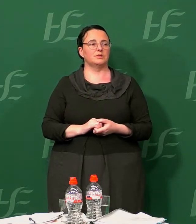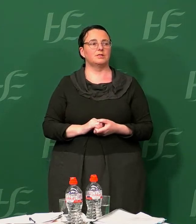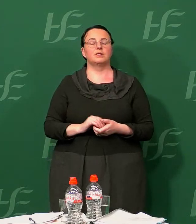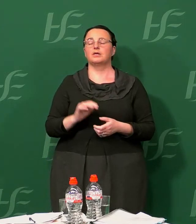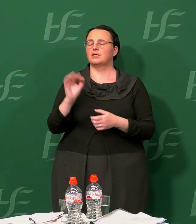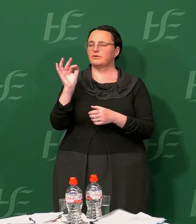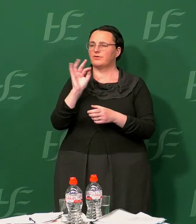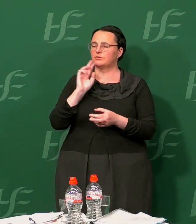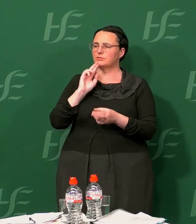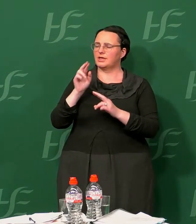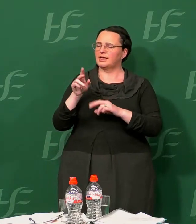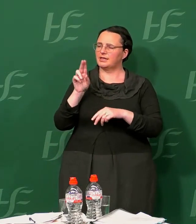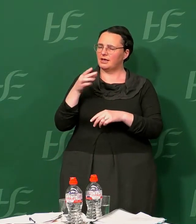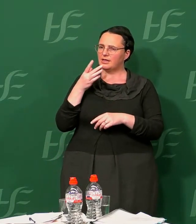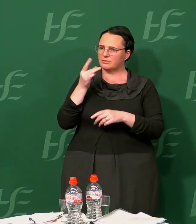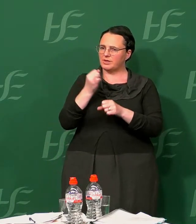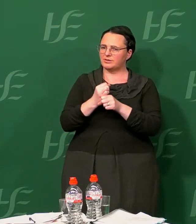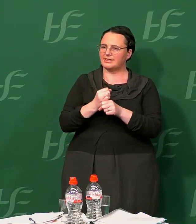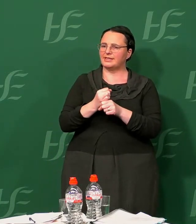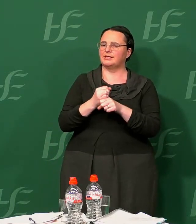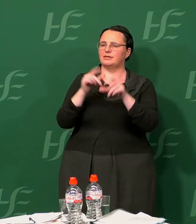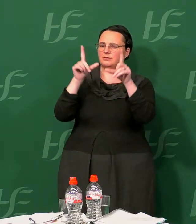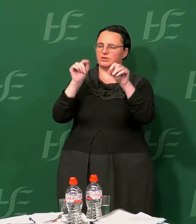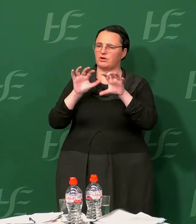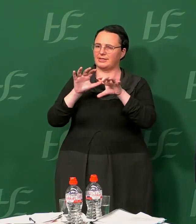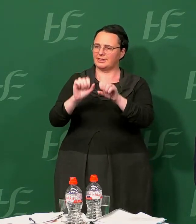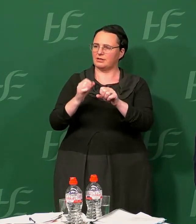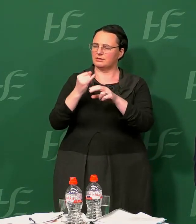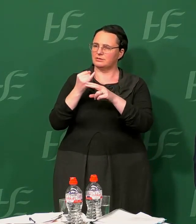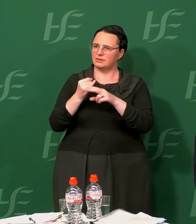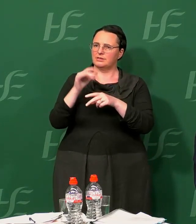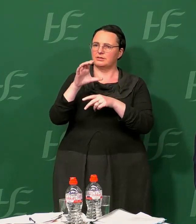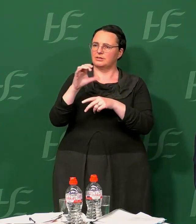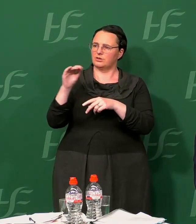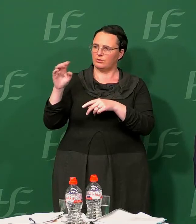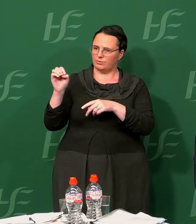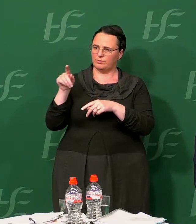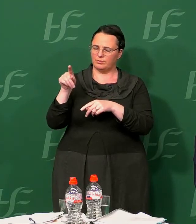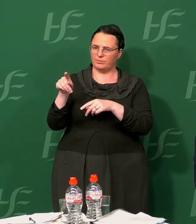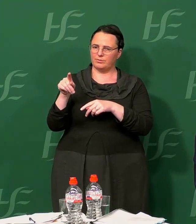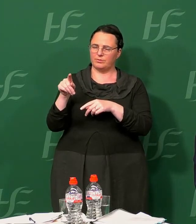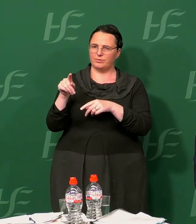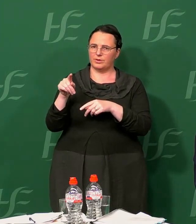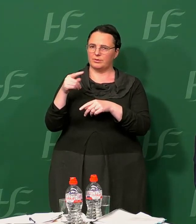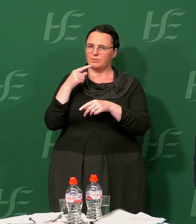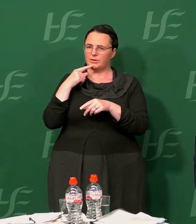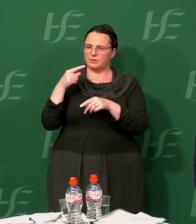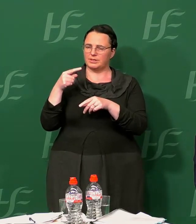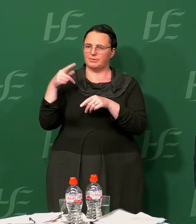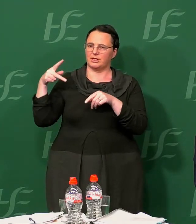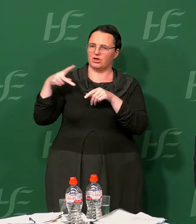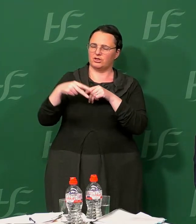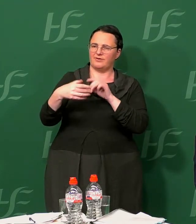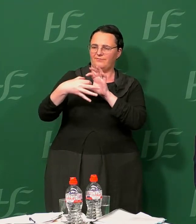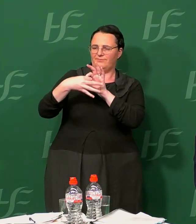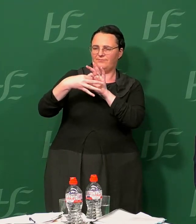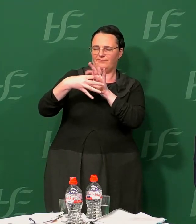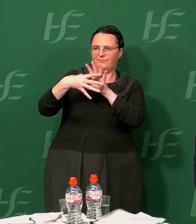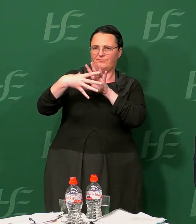Finally, for me, can I ask you about the cyber attack on the Coombe? I know the Coombe is a voluntary hospital, but it has been cut off, I suppose, now